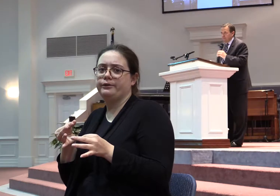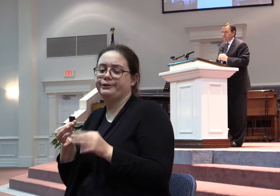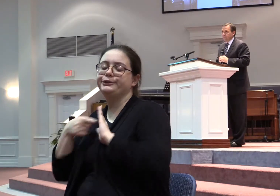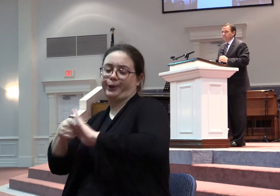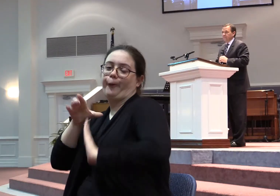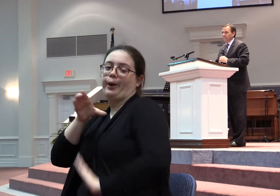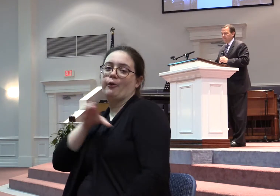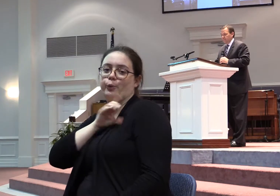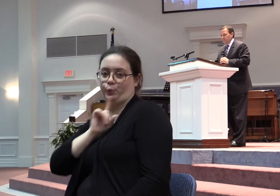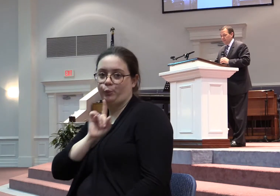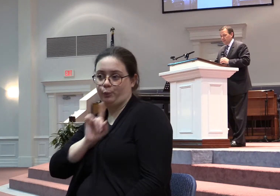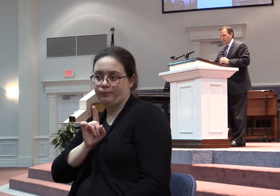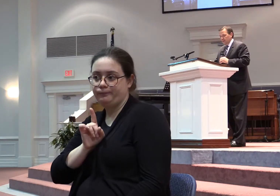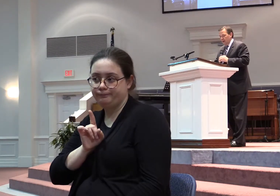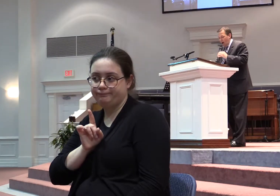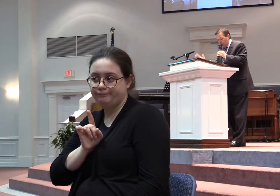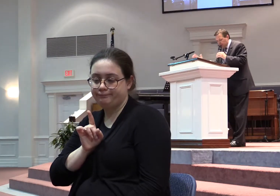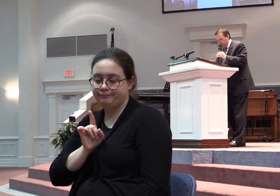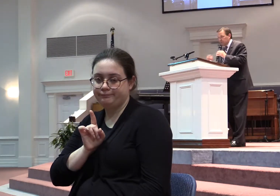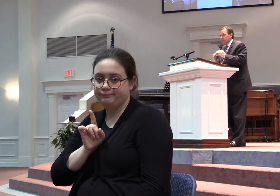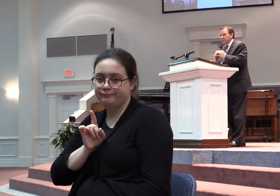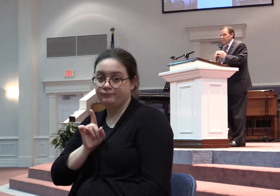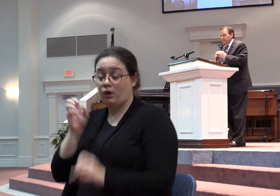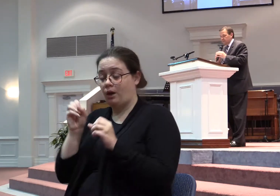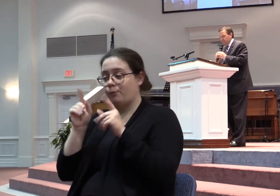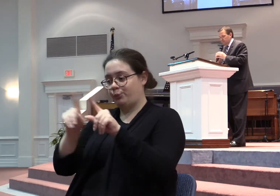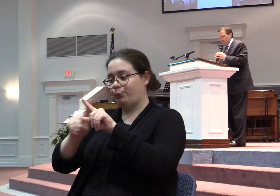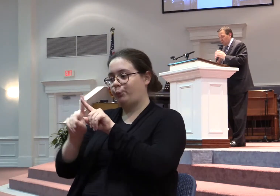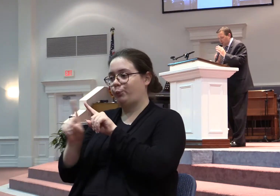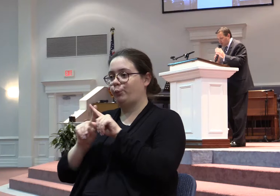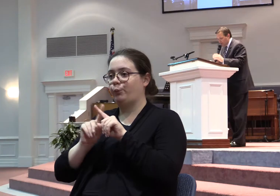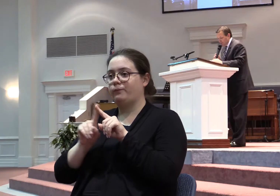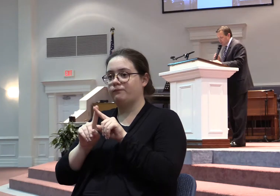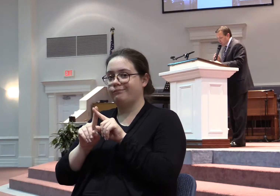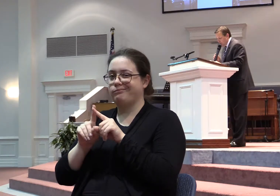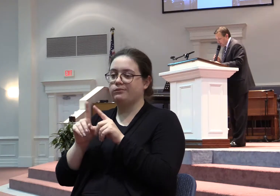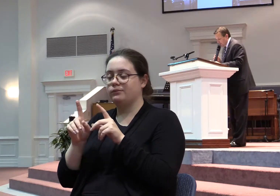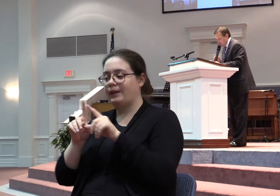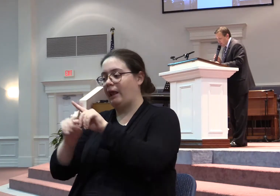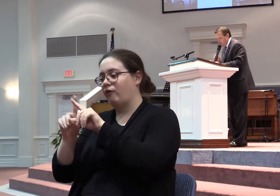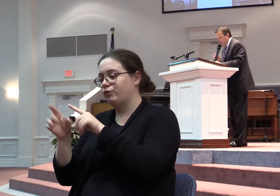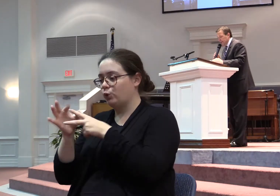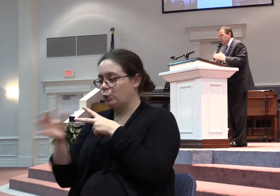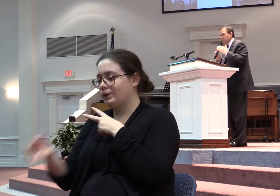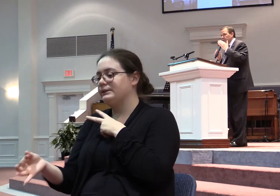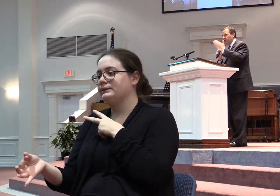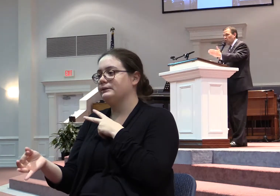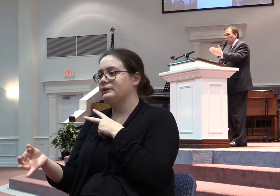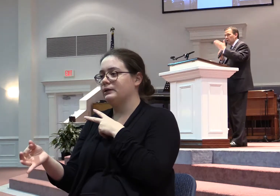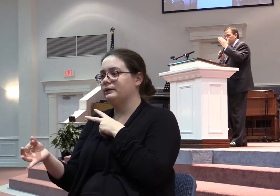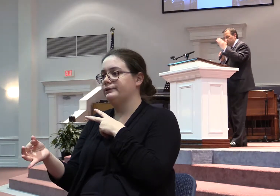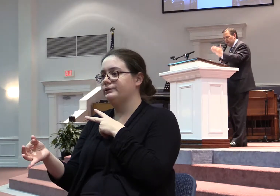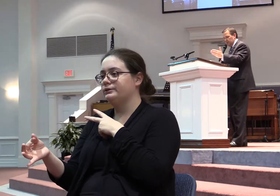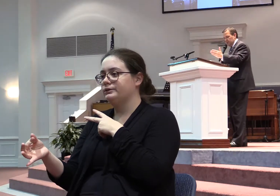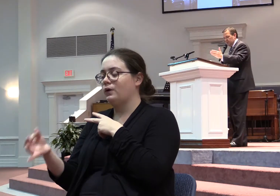character. Come on. Opportunities, alternatives, choices placed